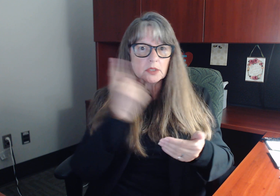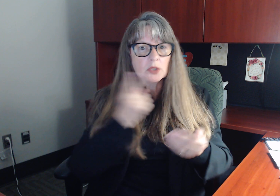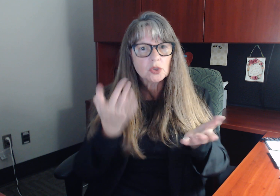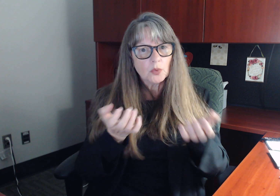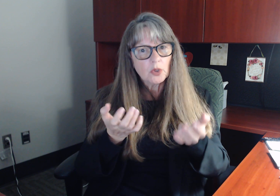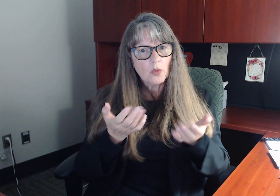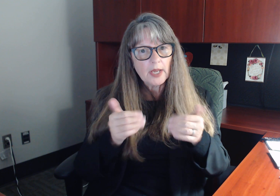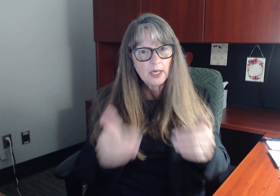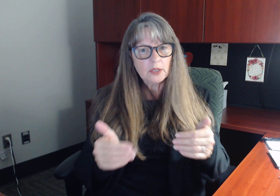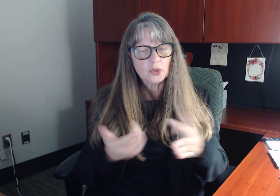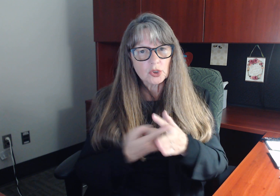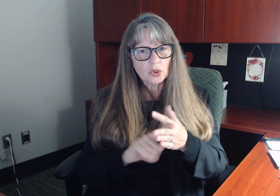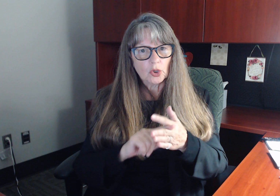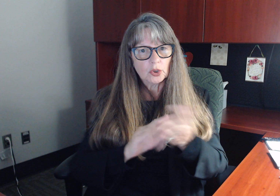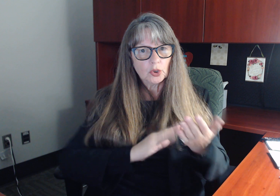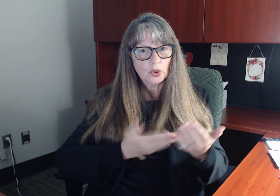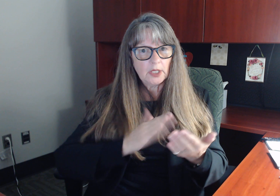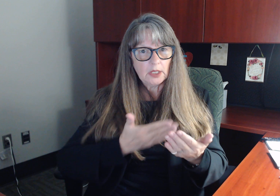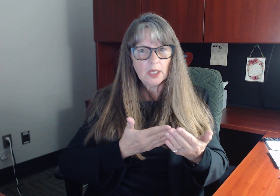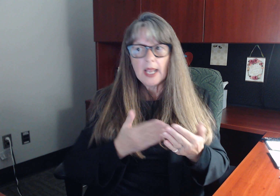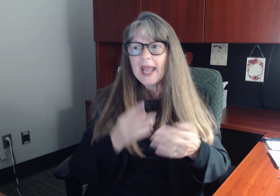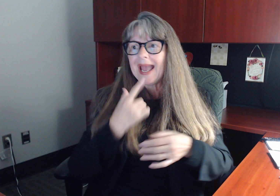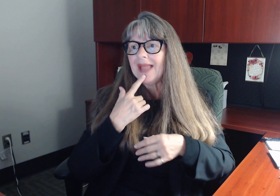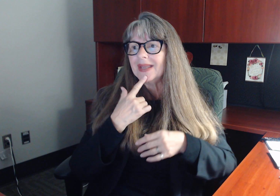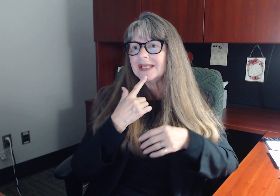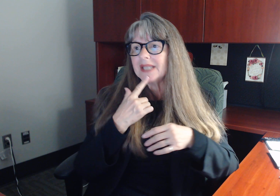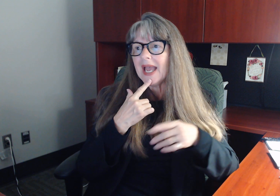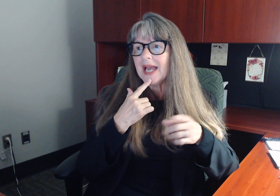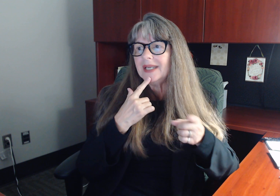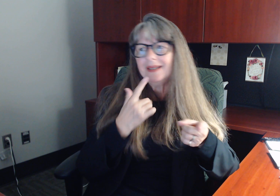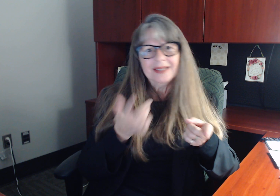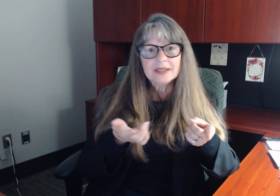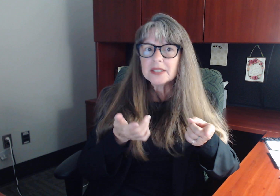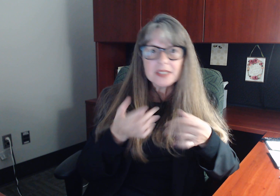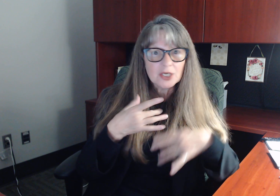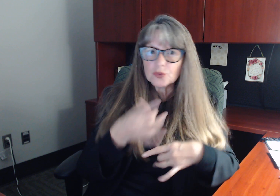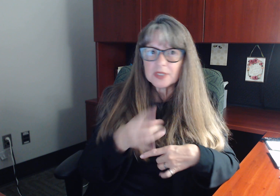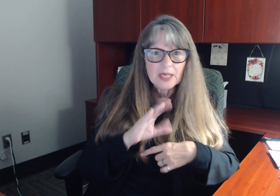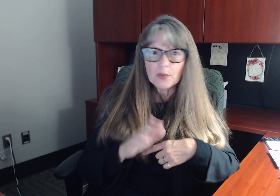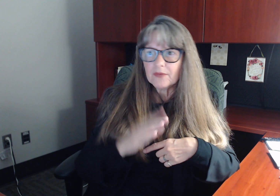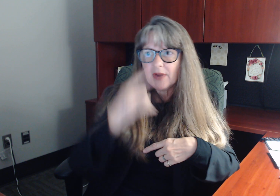just want to go ahead and just start cooking. And they said, this is interesting, I would have never